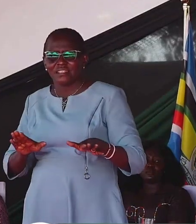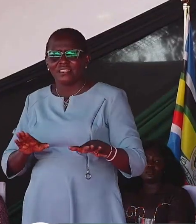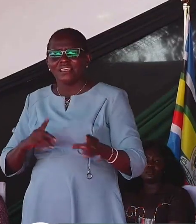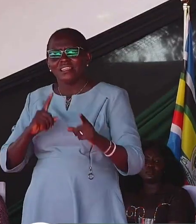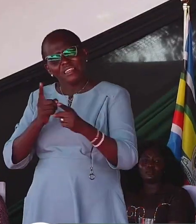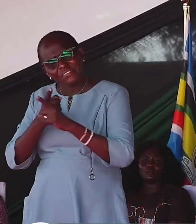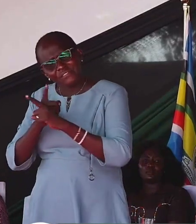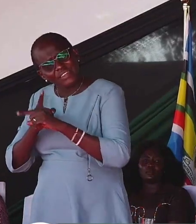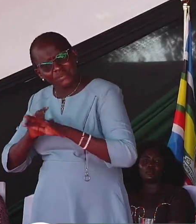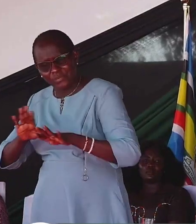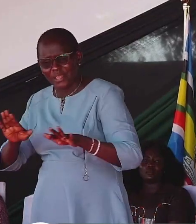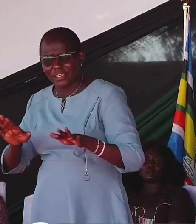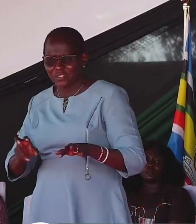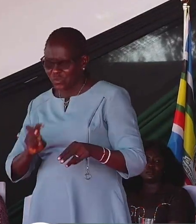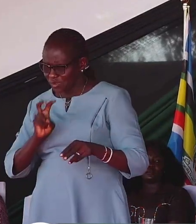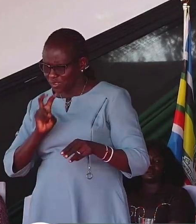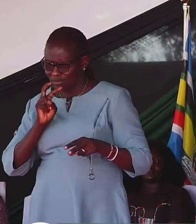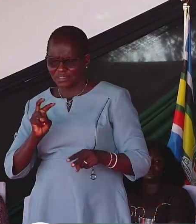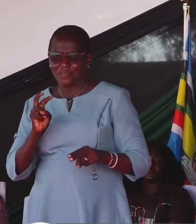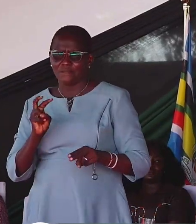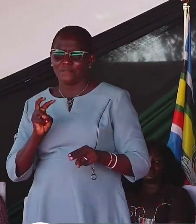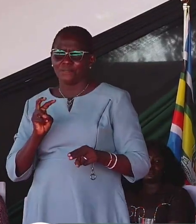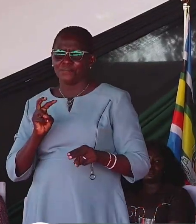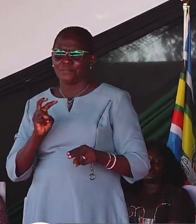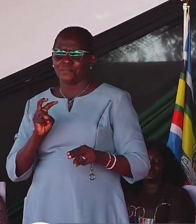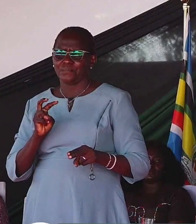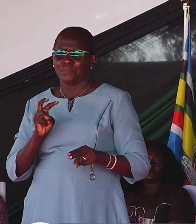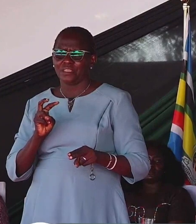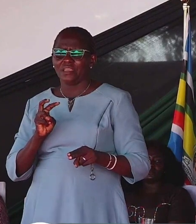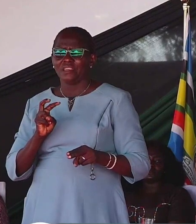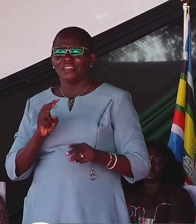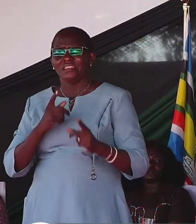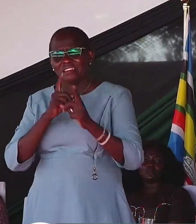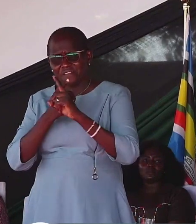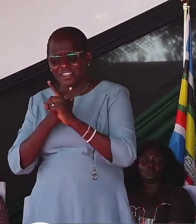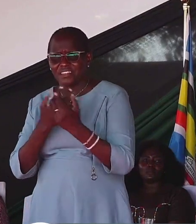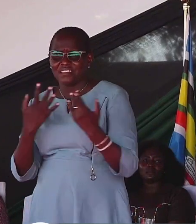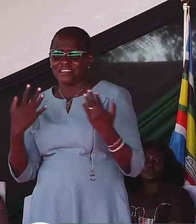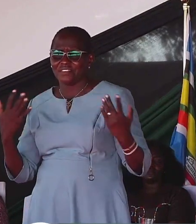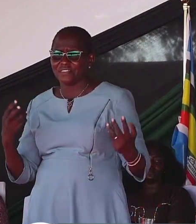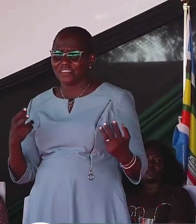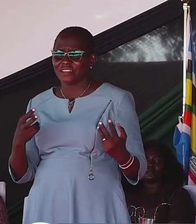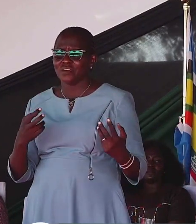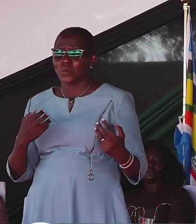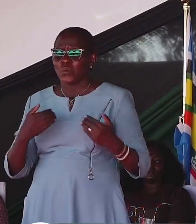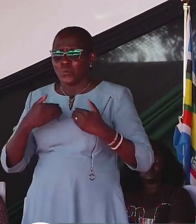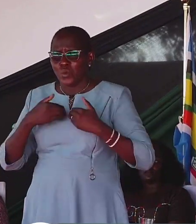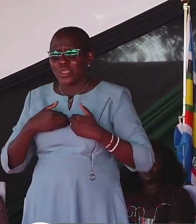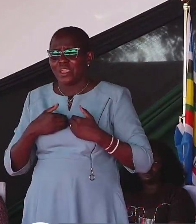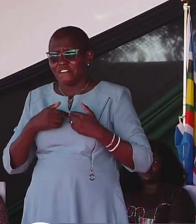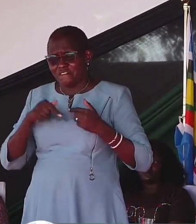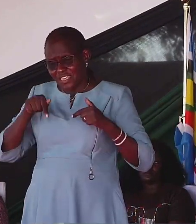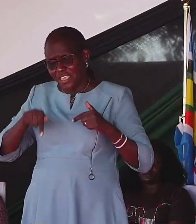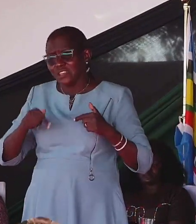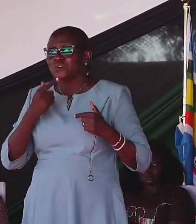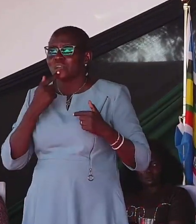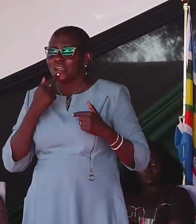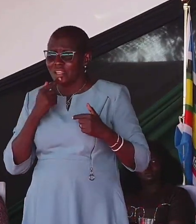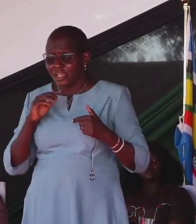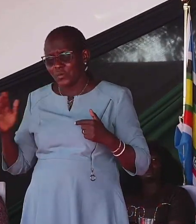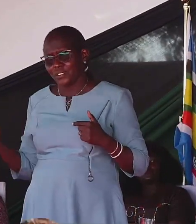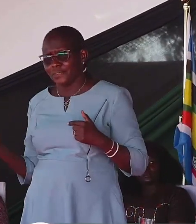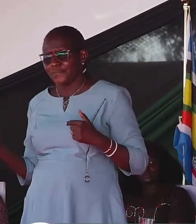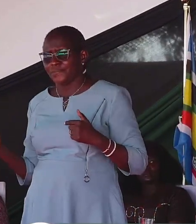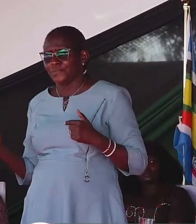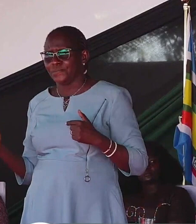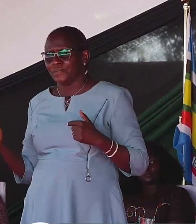that you witness the synergy that exists within Turkana County.